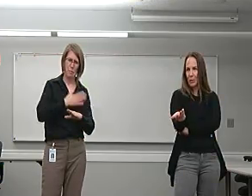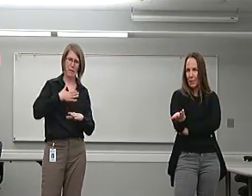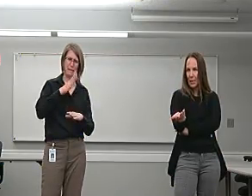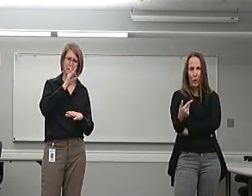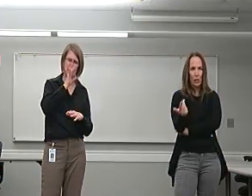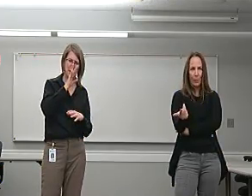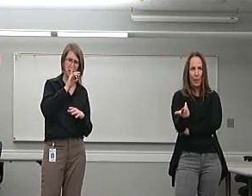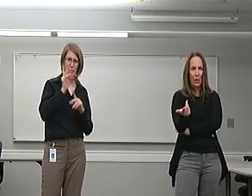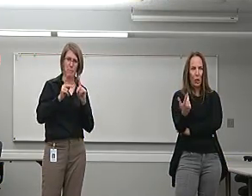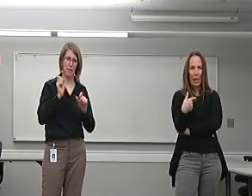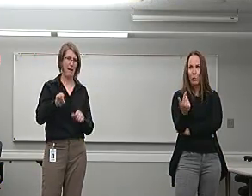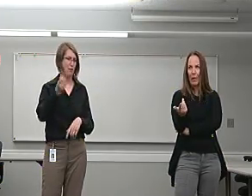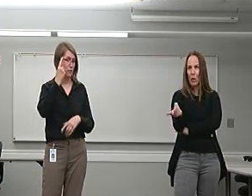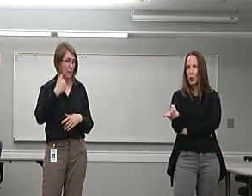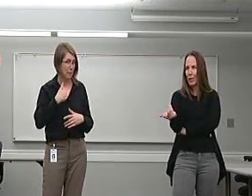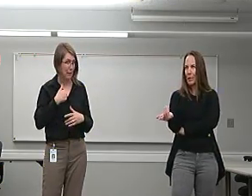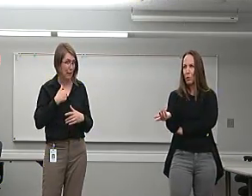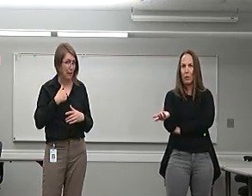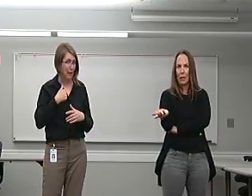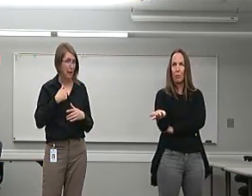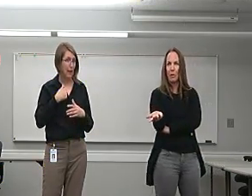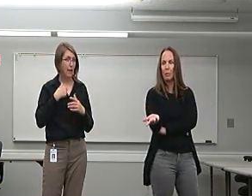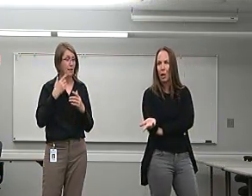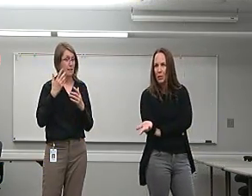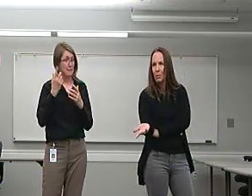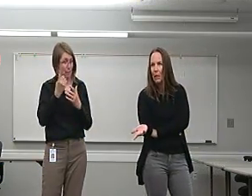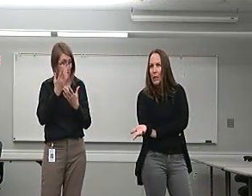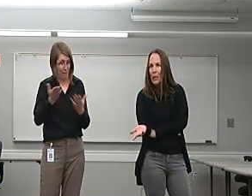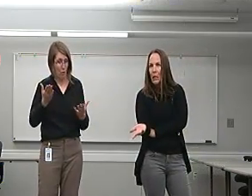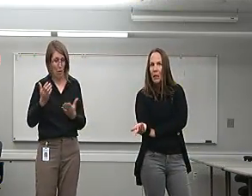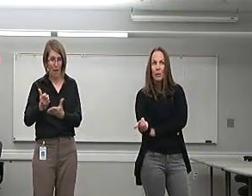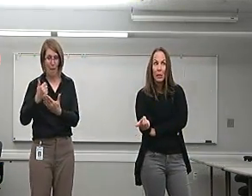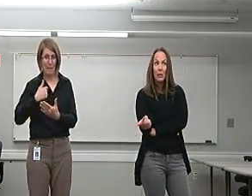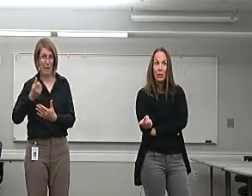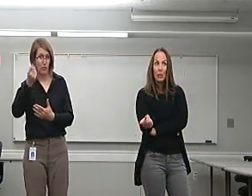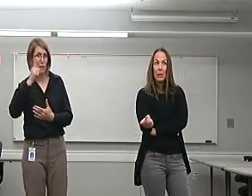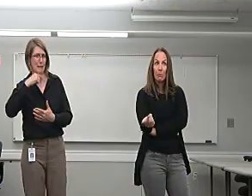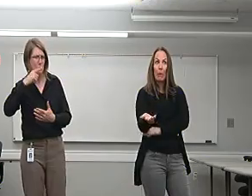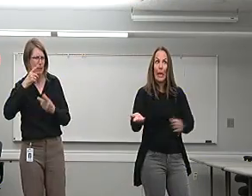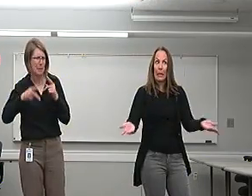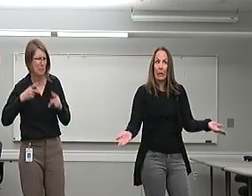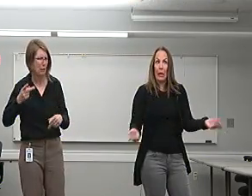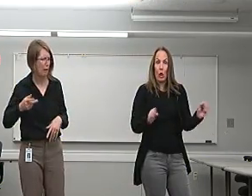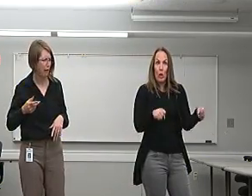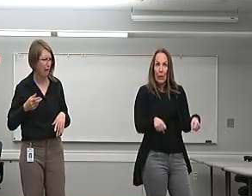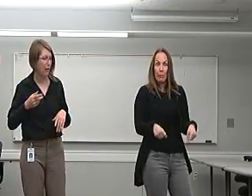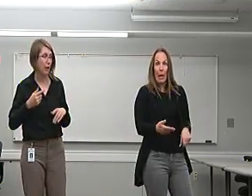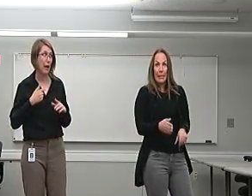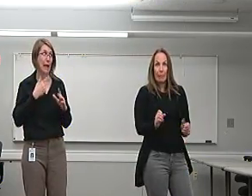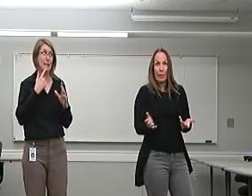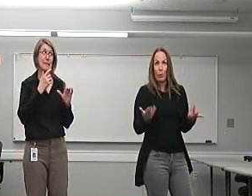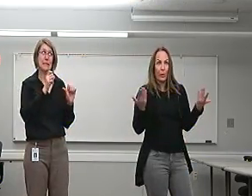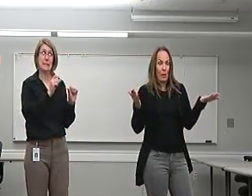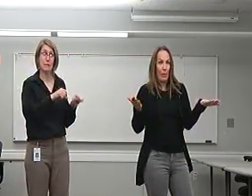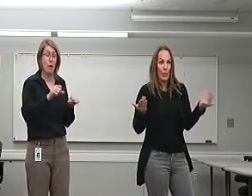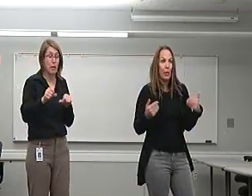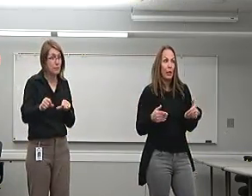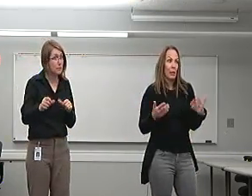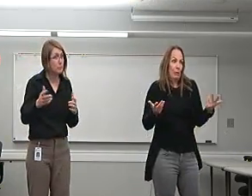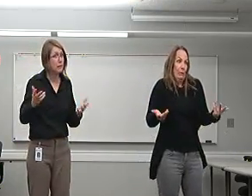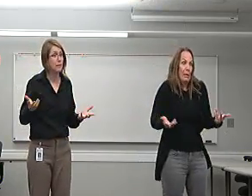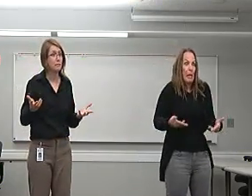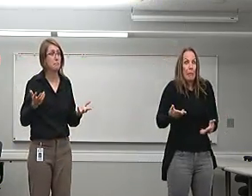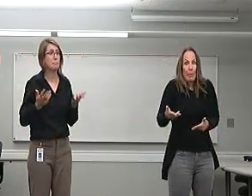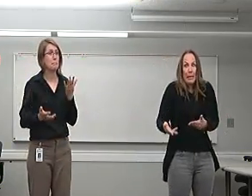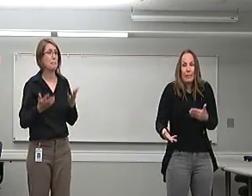that could help me understand it when hearing people talk to me? And I was like, it might, it could possibly, it might